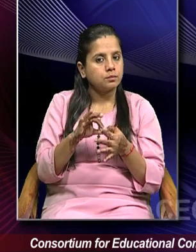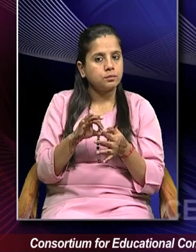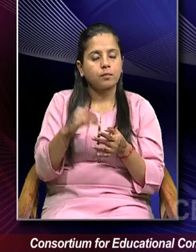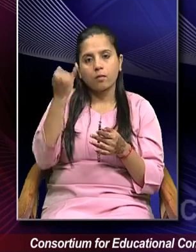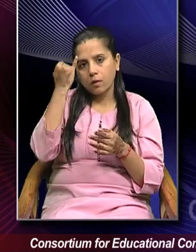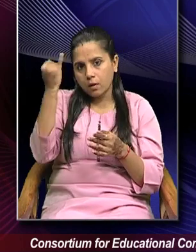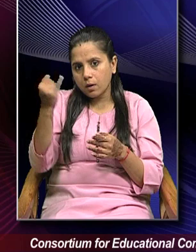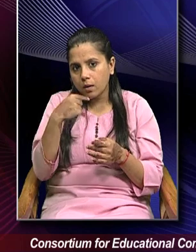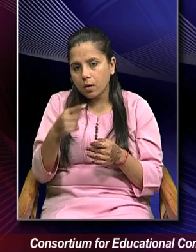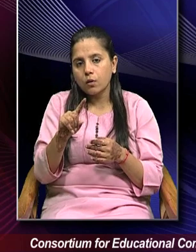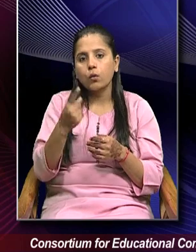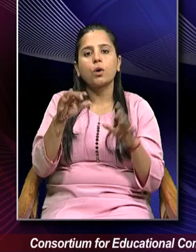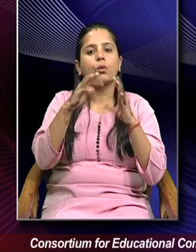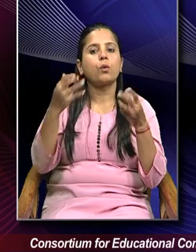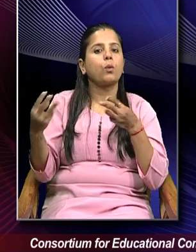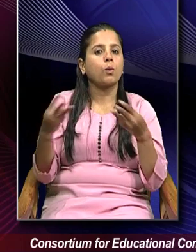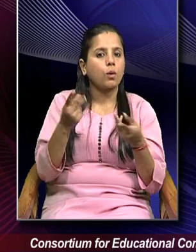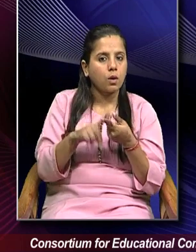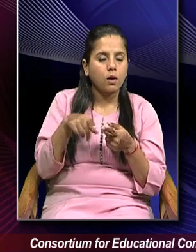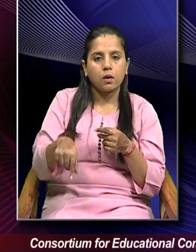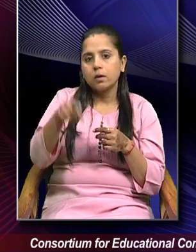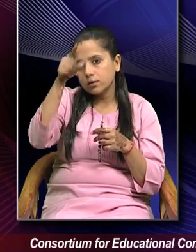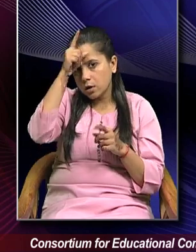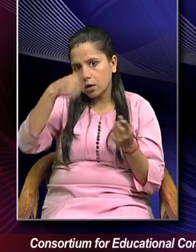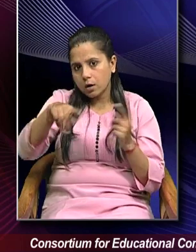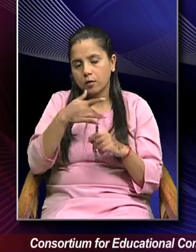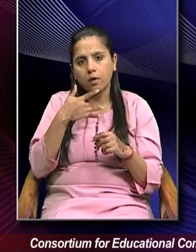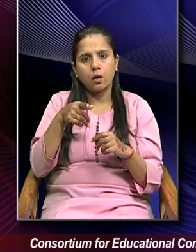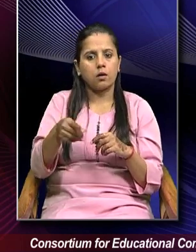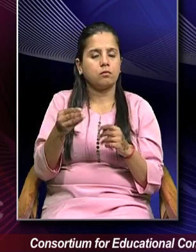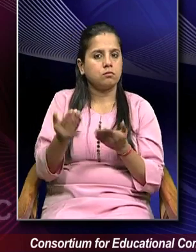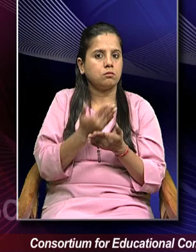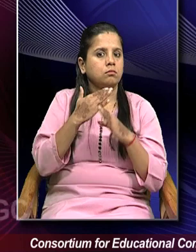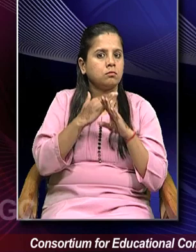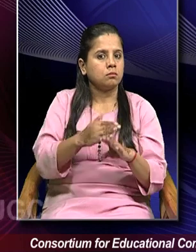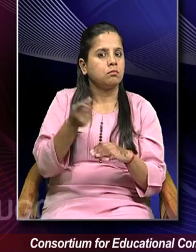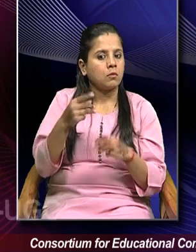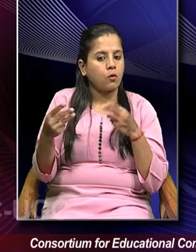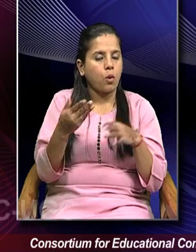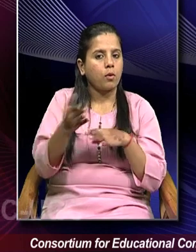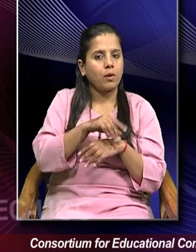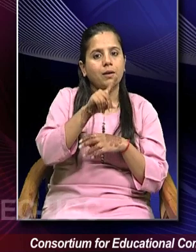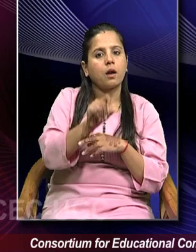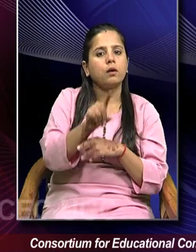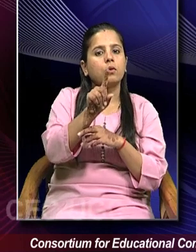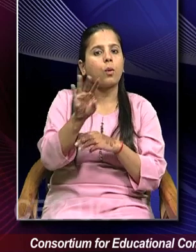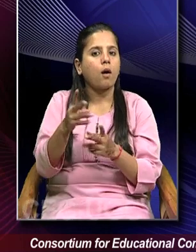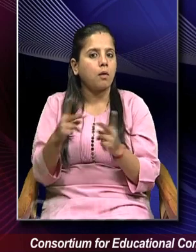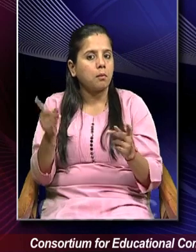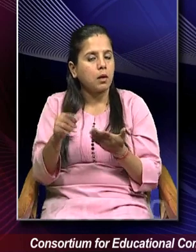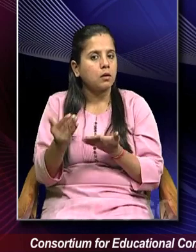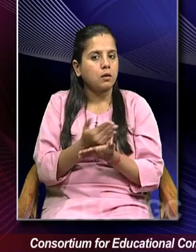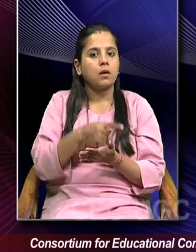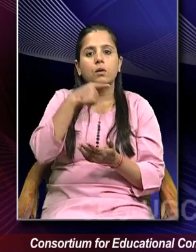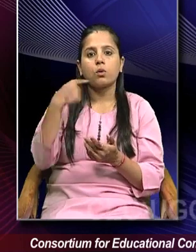idea of the First World War is that German generals, they felt that a preventive war must happen before the end of 1914, as Russia